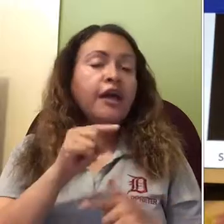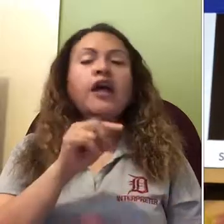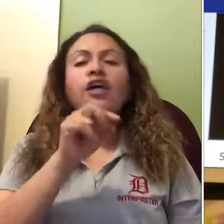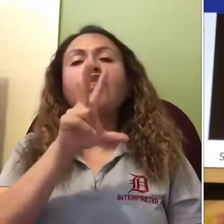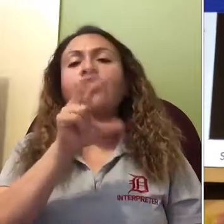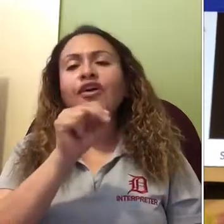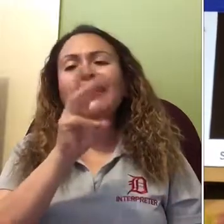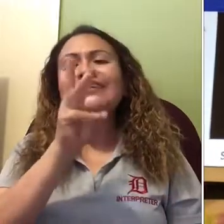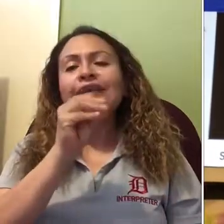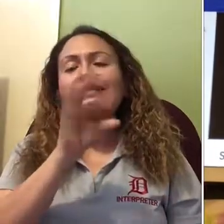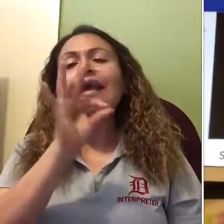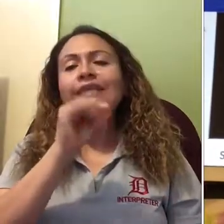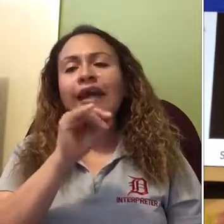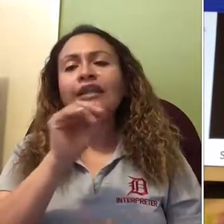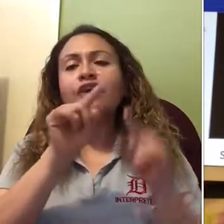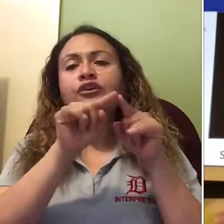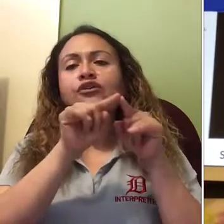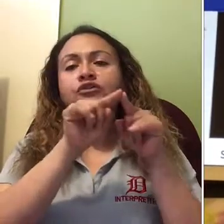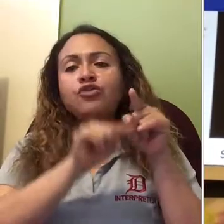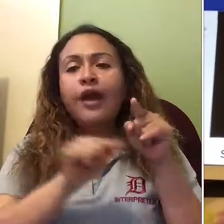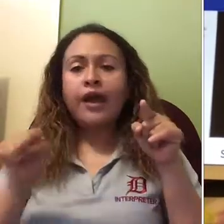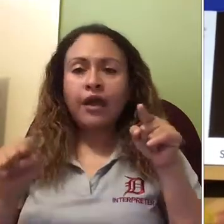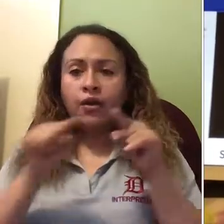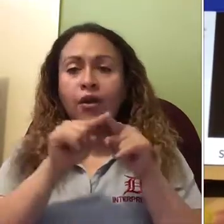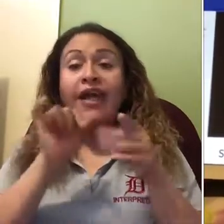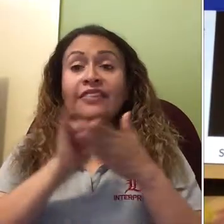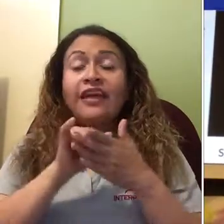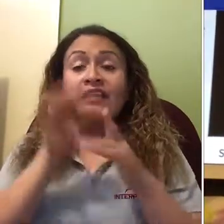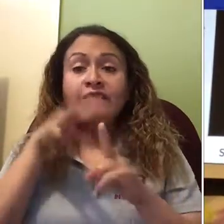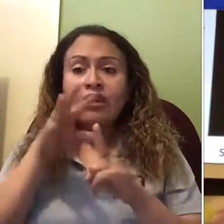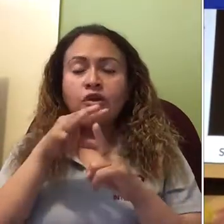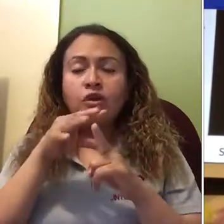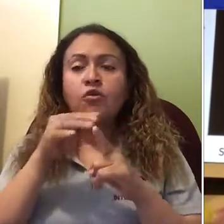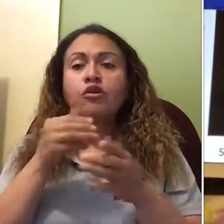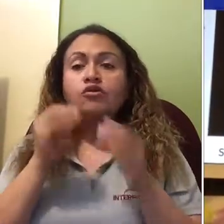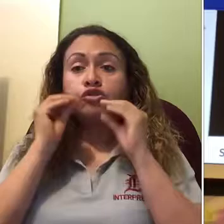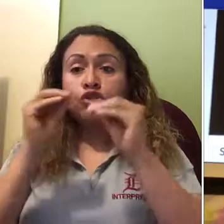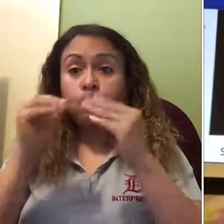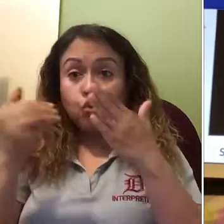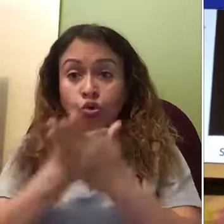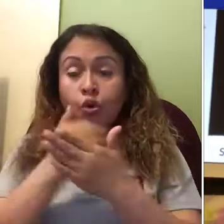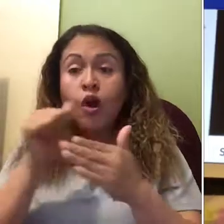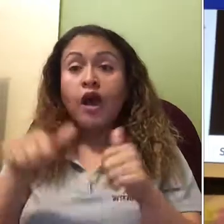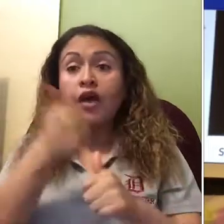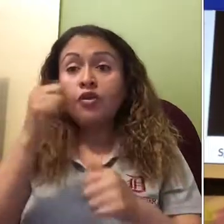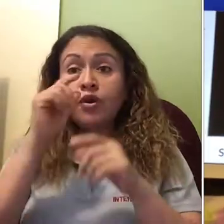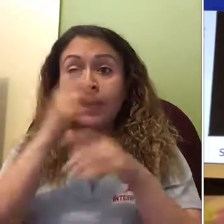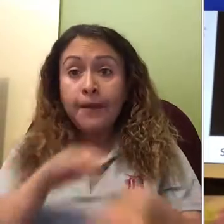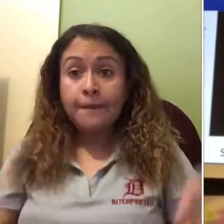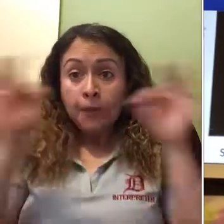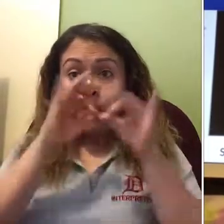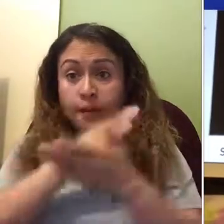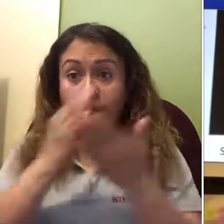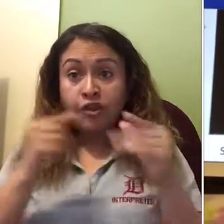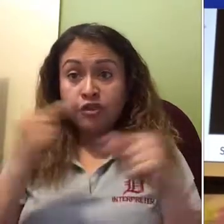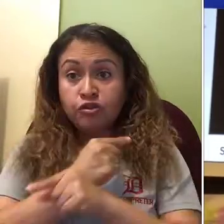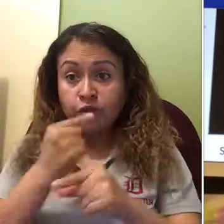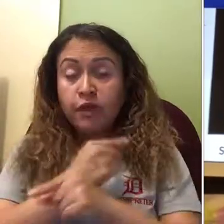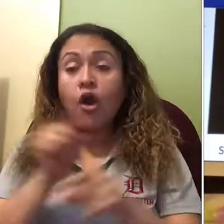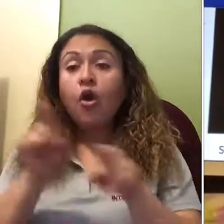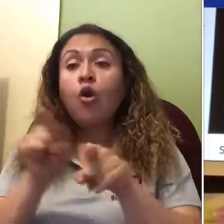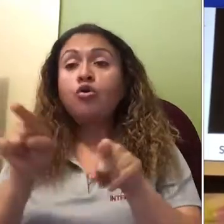90 triangle. What I want to introduce you to in this video is another important type of triangle that shows up a lot in geometry and a